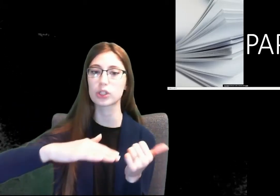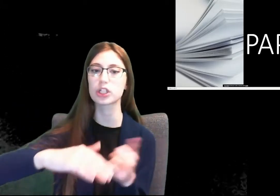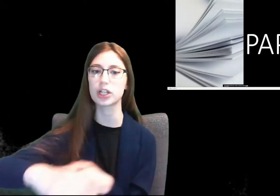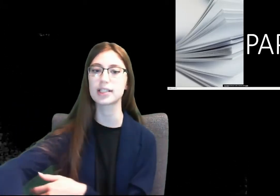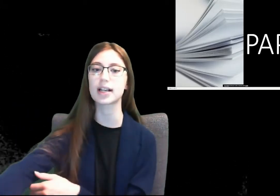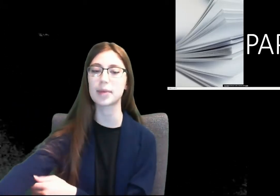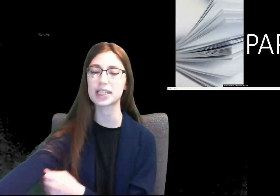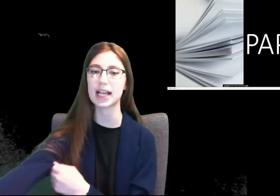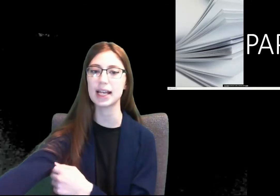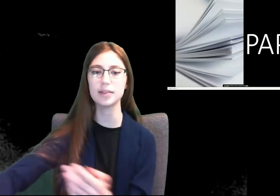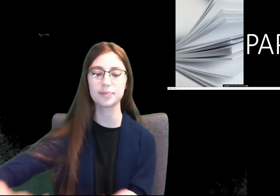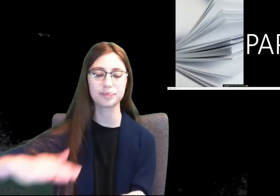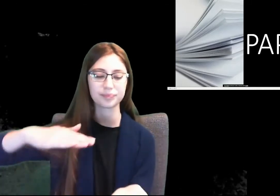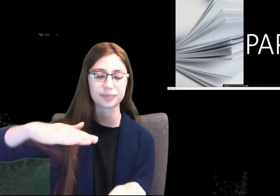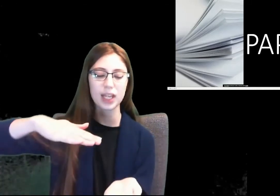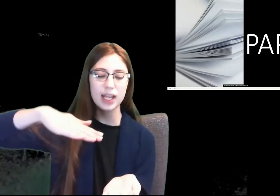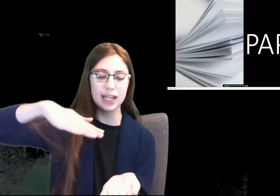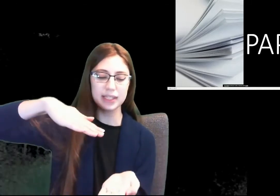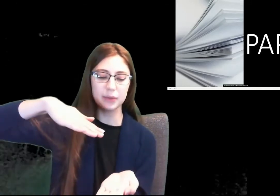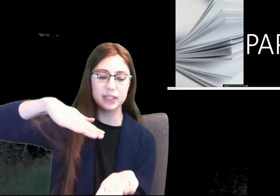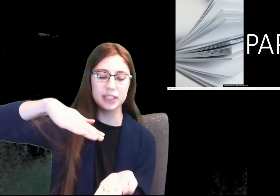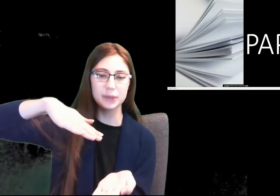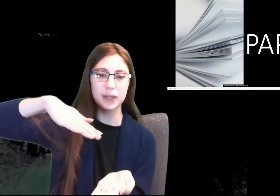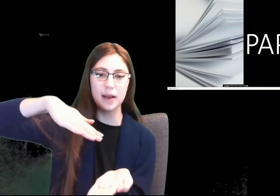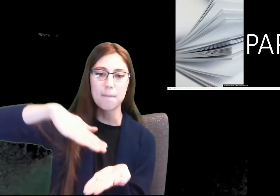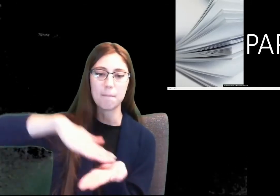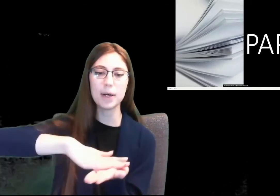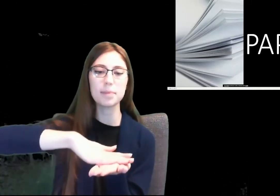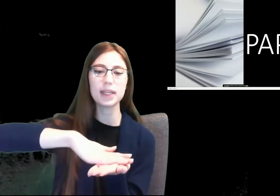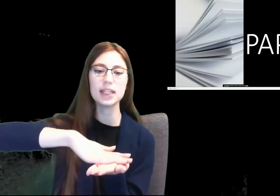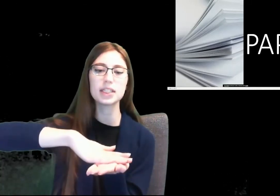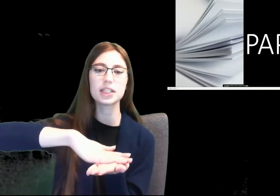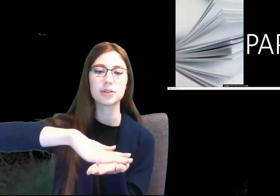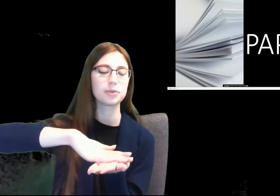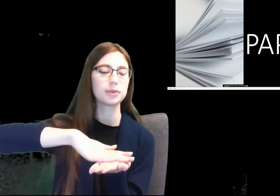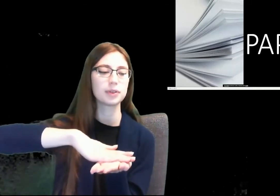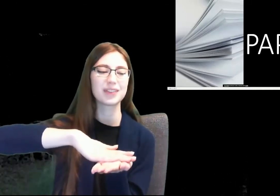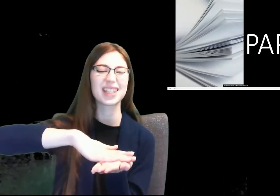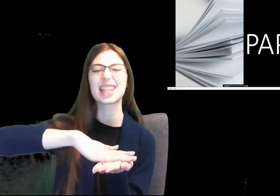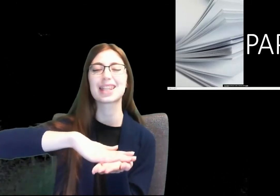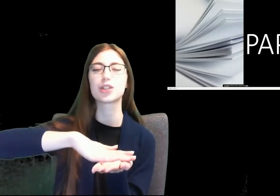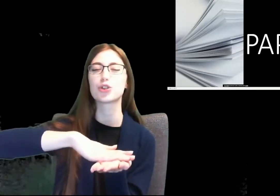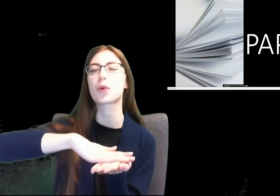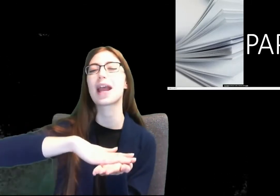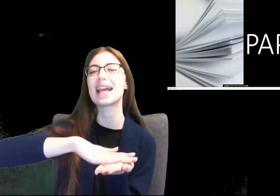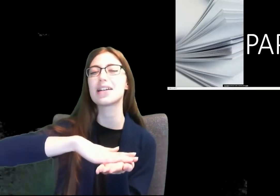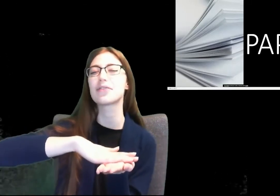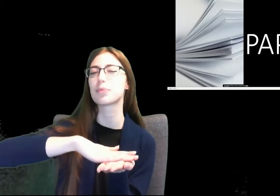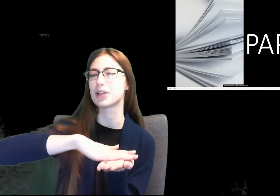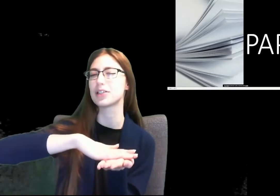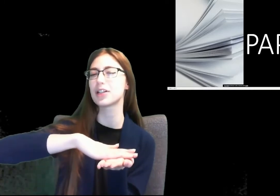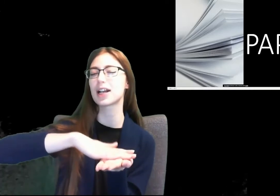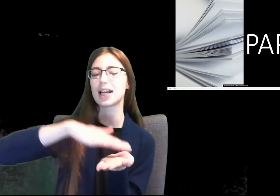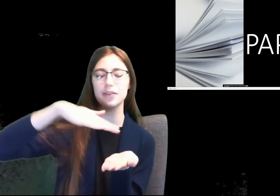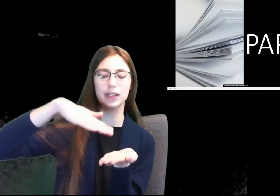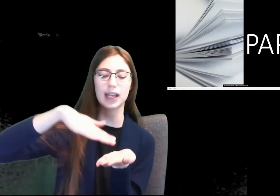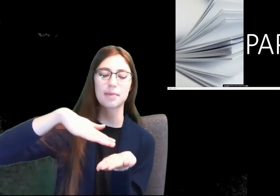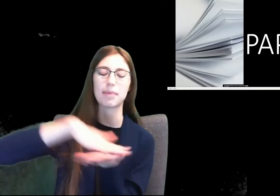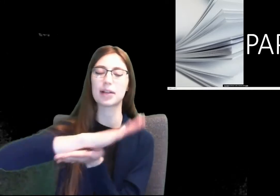your non-dominant side. It's going to bump into the tray of the printer kind of, and it kind of bounces